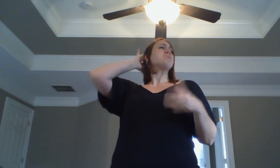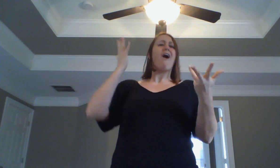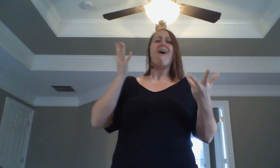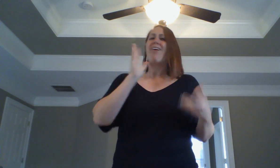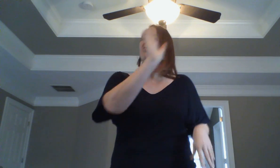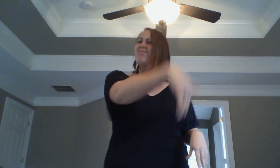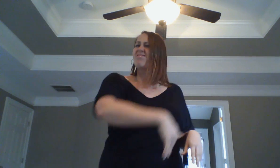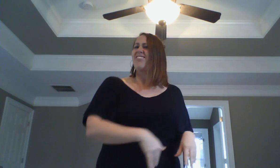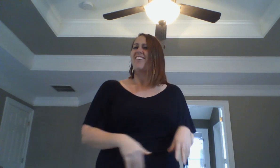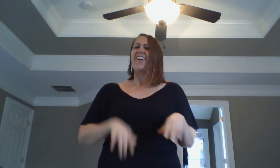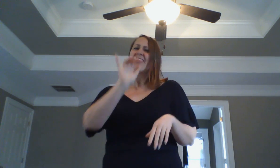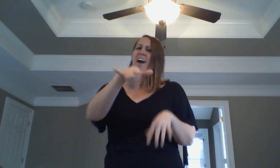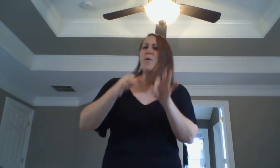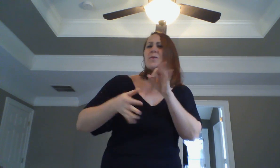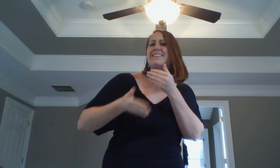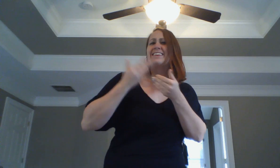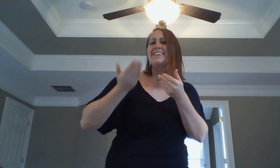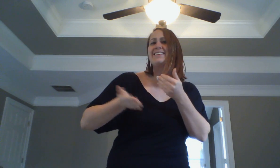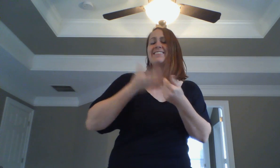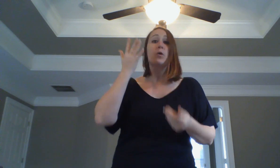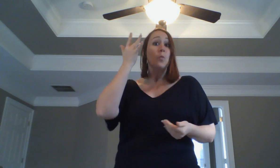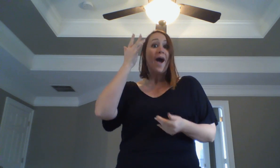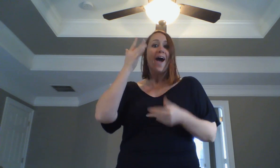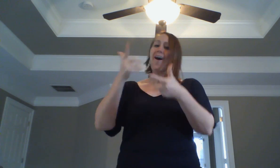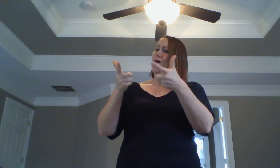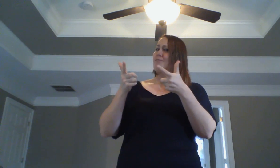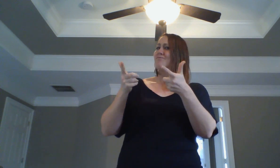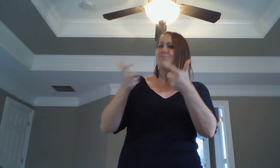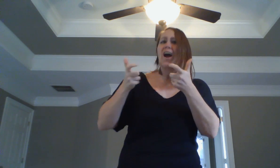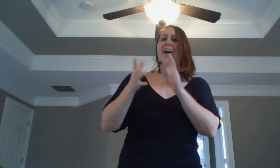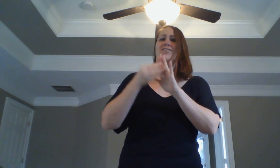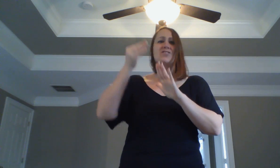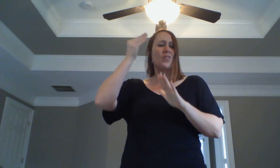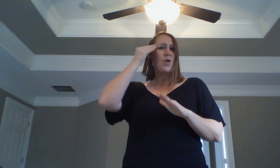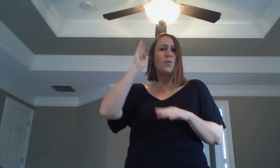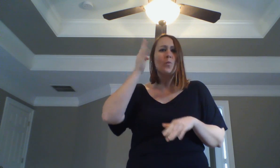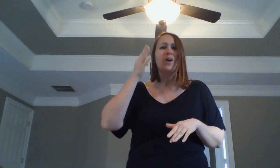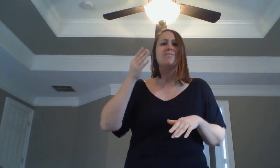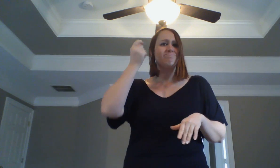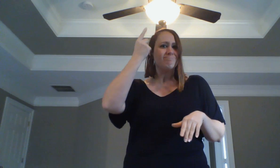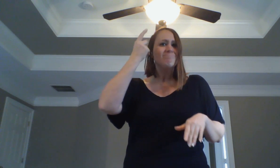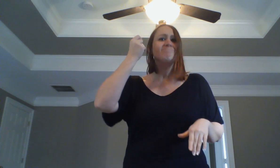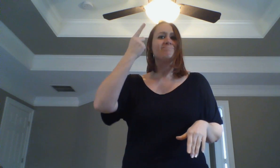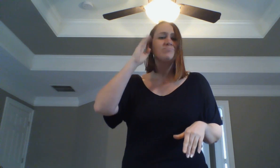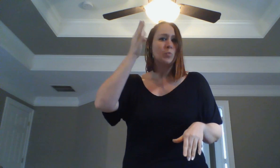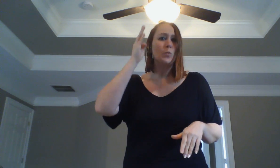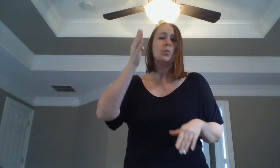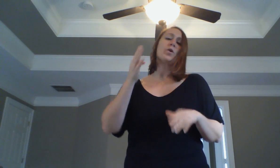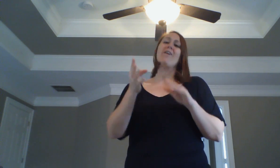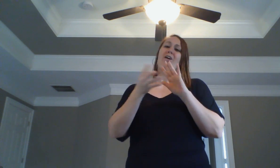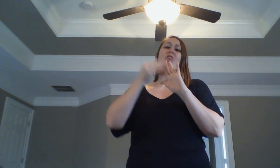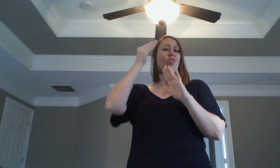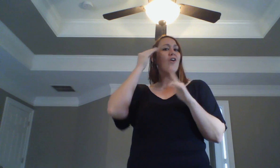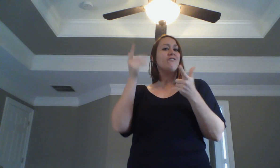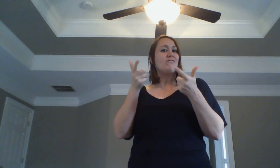because you're going to learn it so fast. So anyway, I think you have an idea. If you don't know the answer to any of the addition